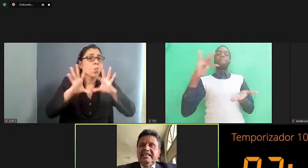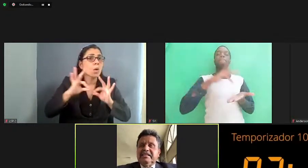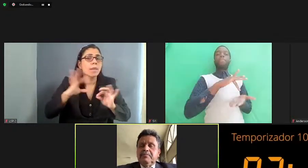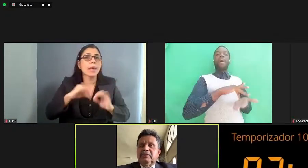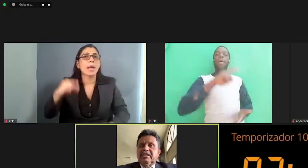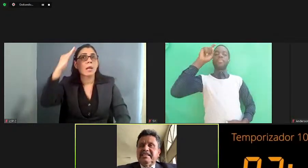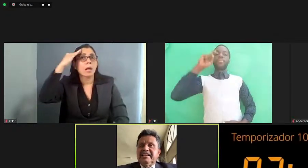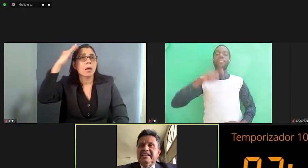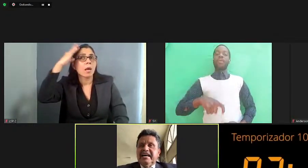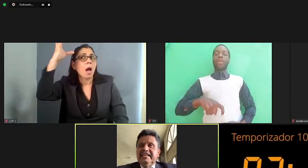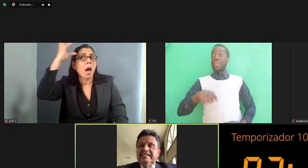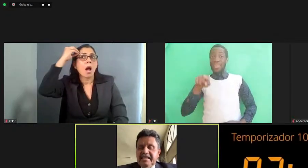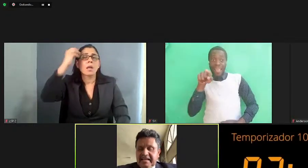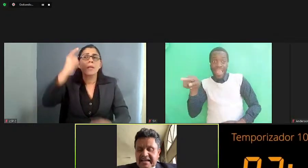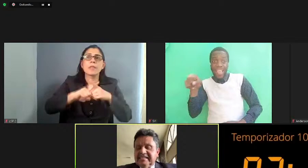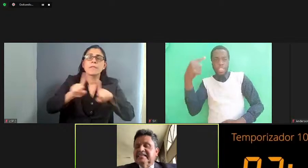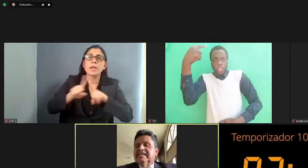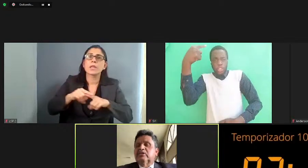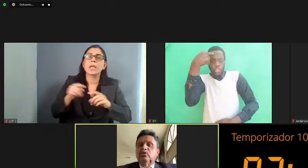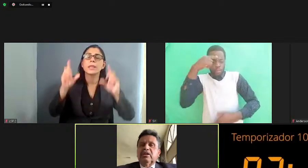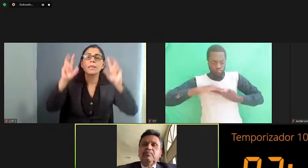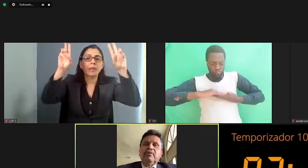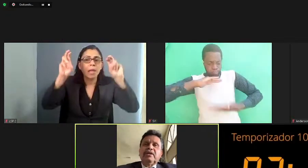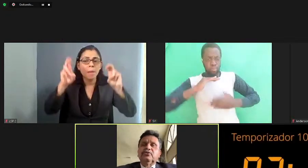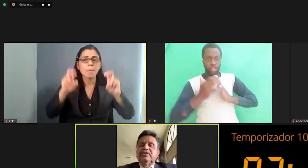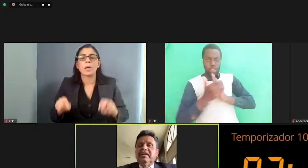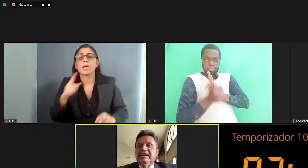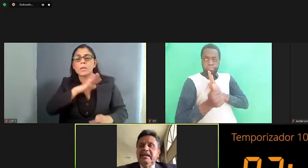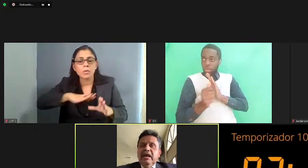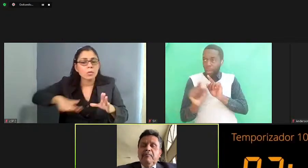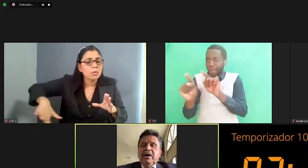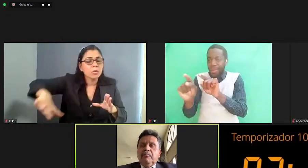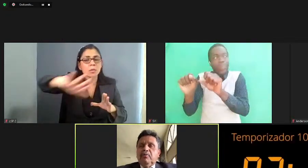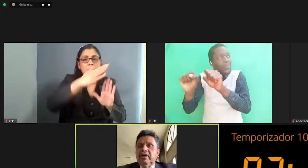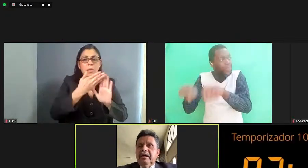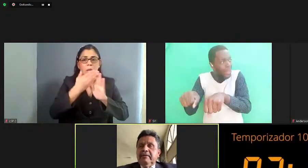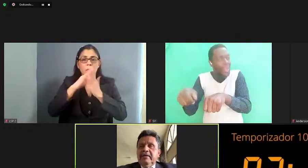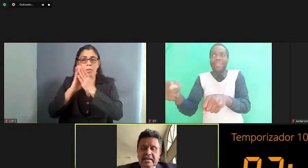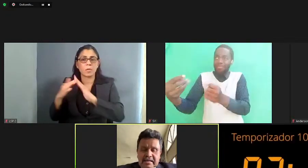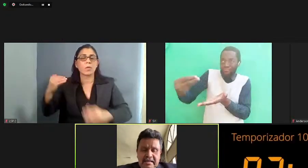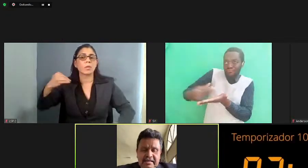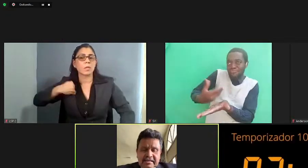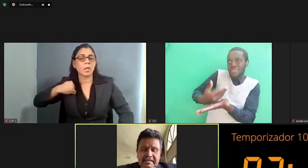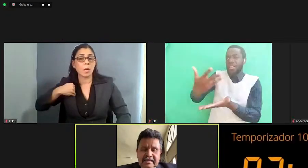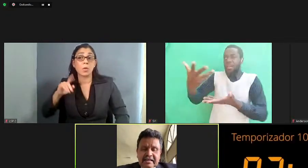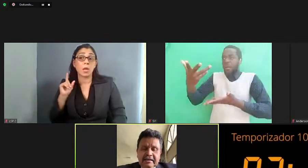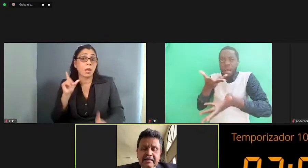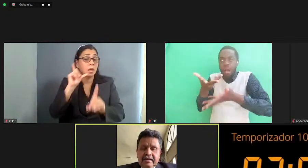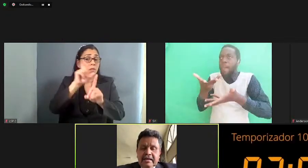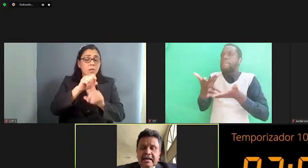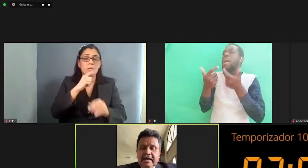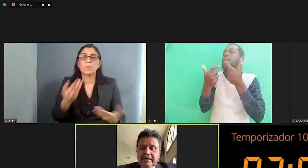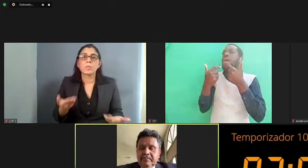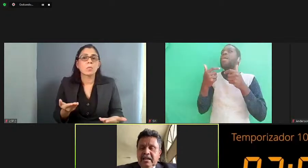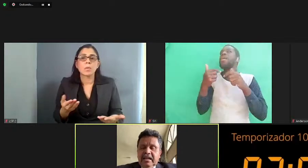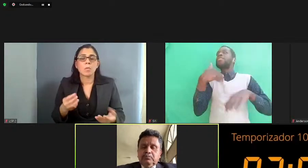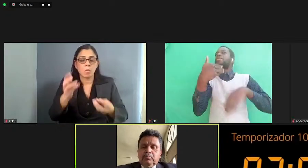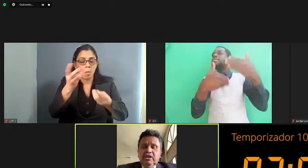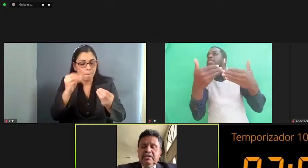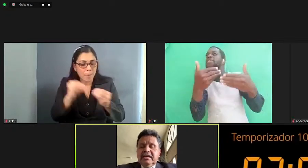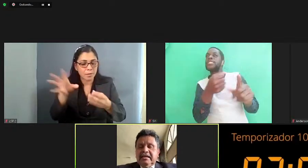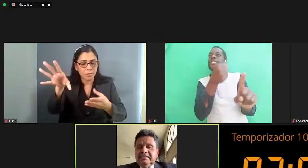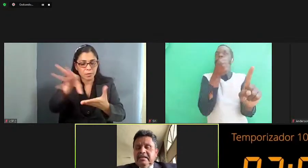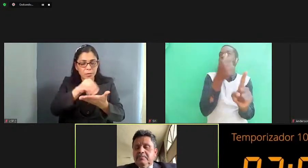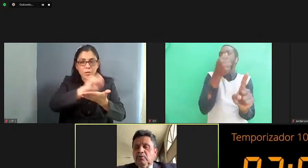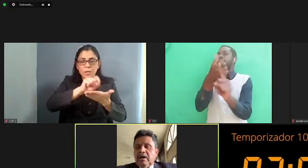plans and we need to take into account the capacities or potential that this sector might have to be